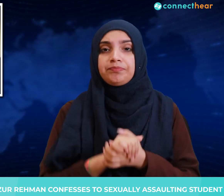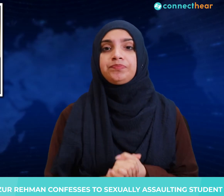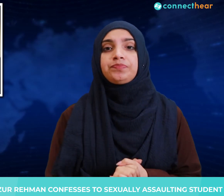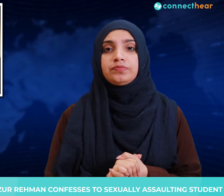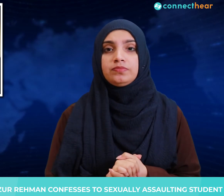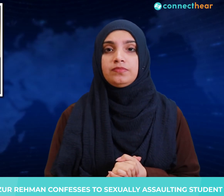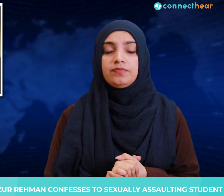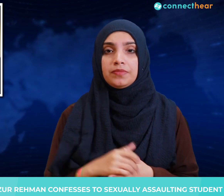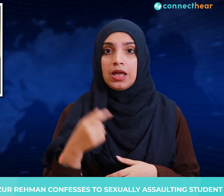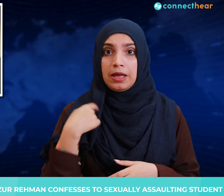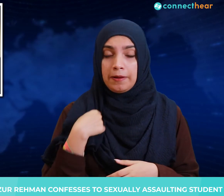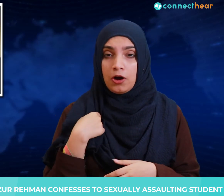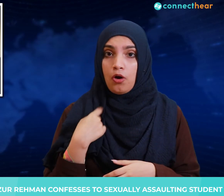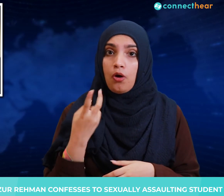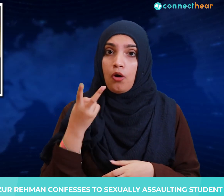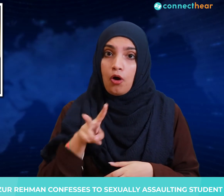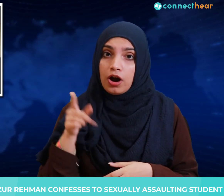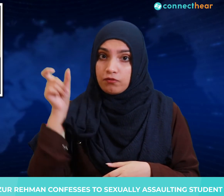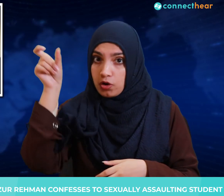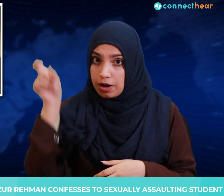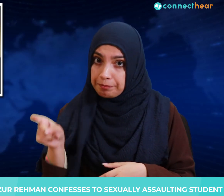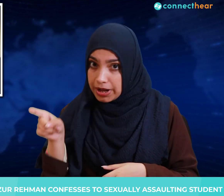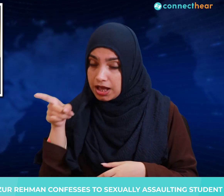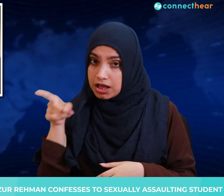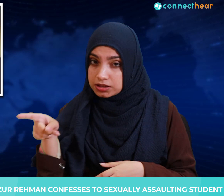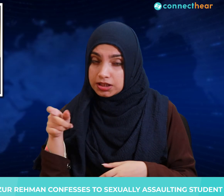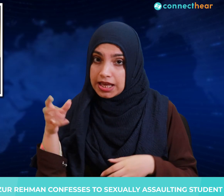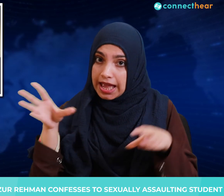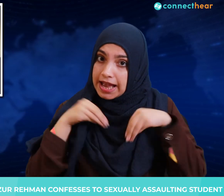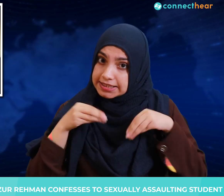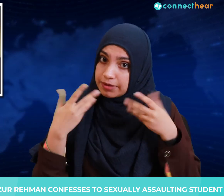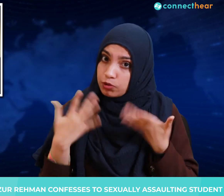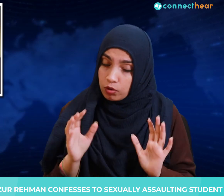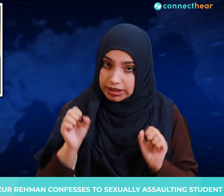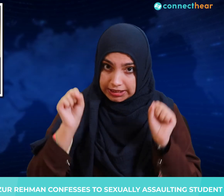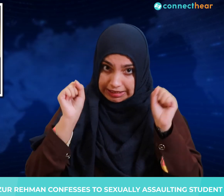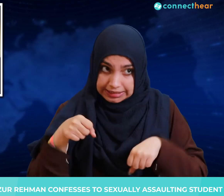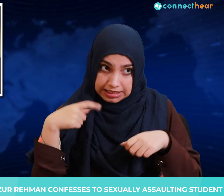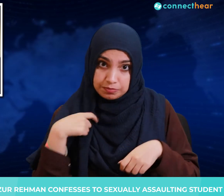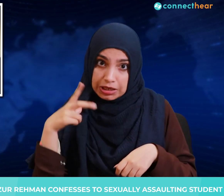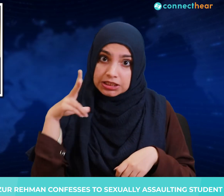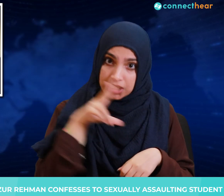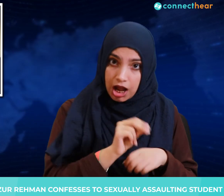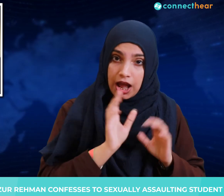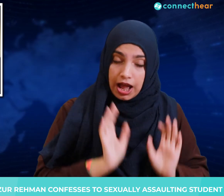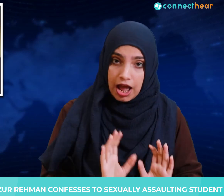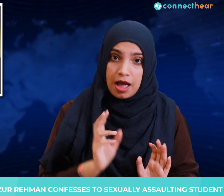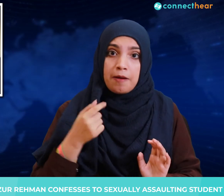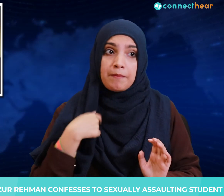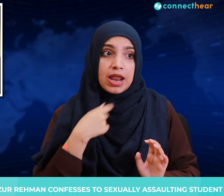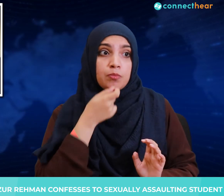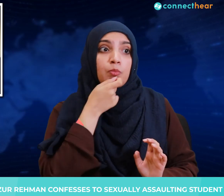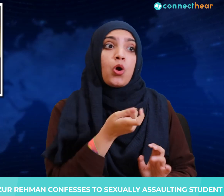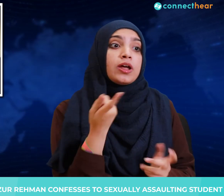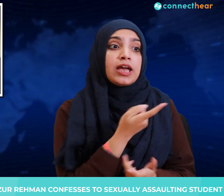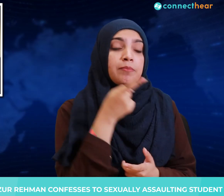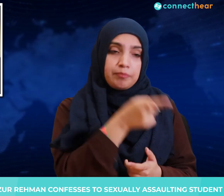I made the student a target of my lust with the lure of passing him in his exams, he admitted to the police.